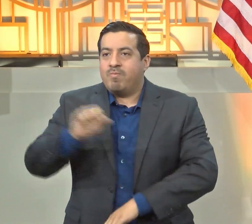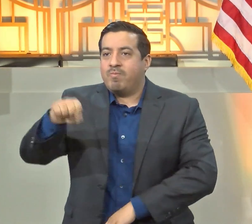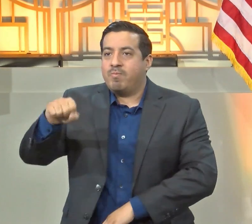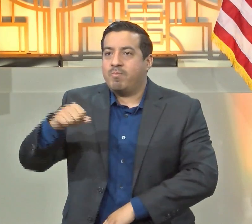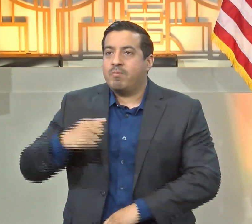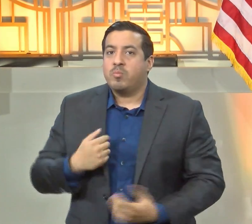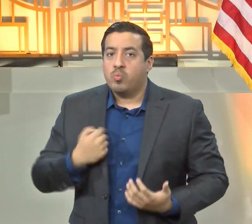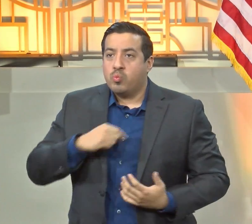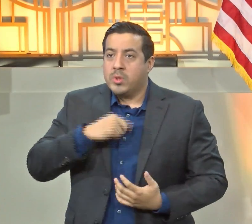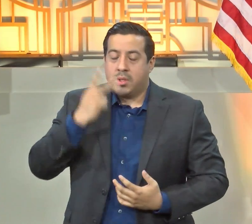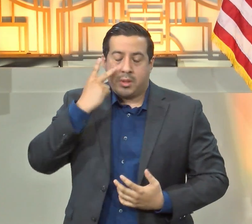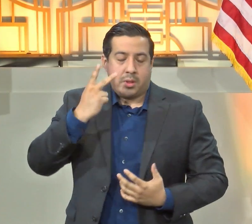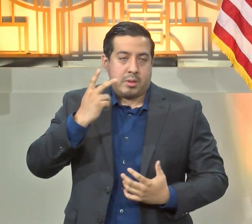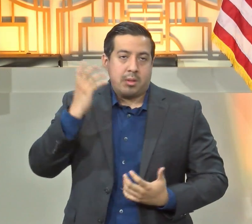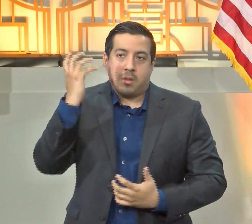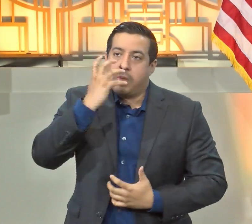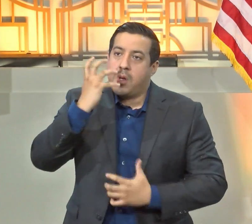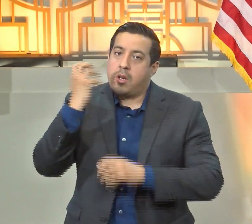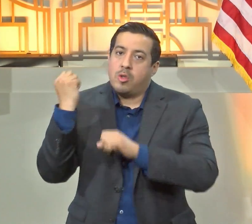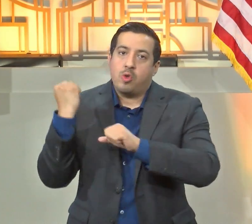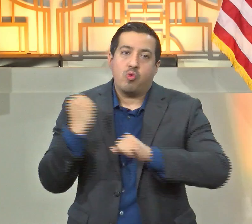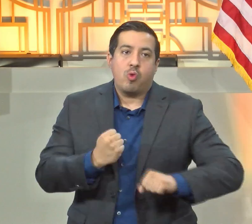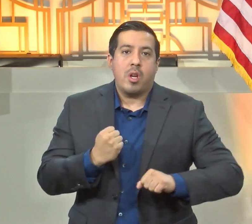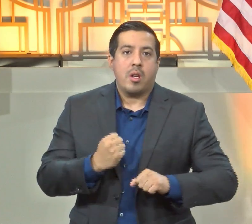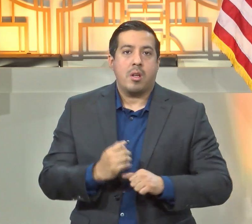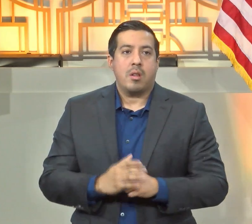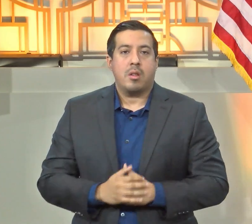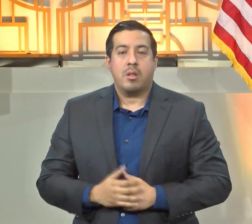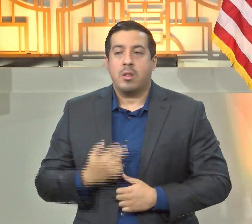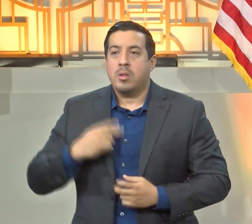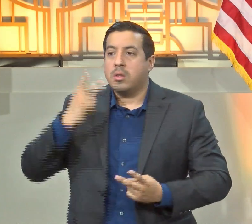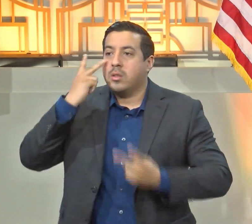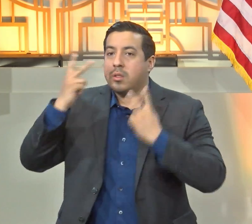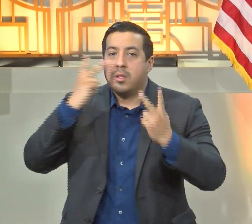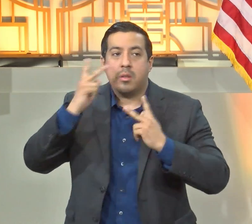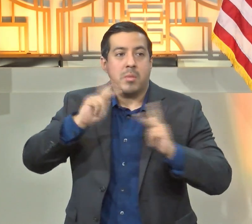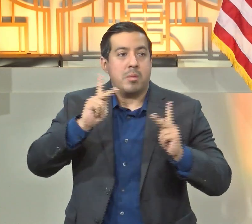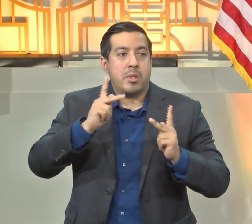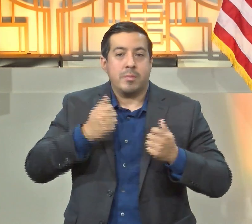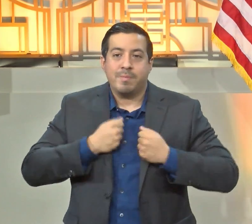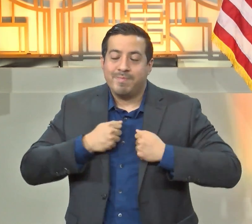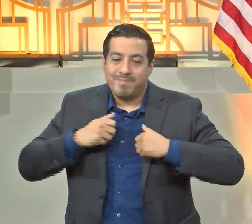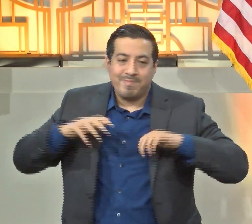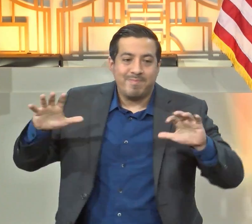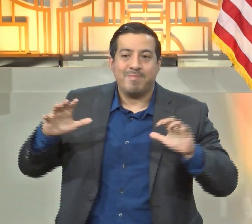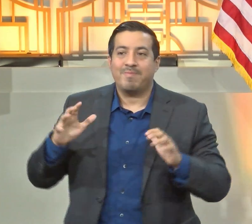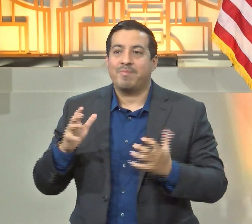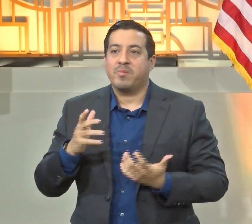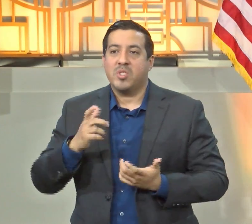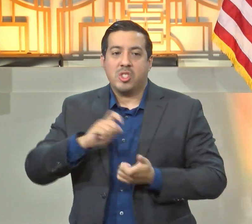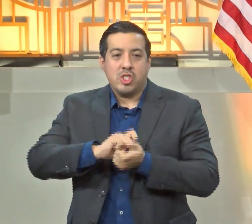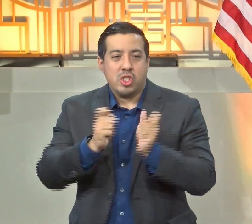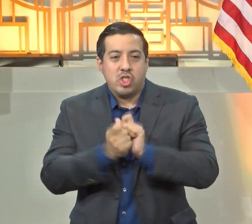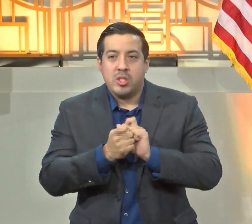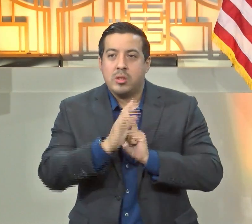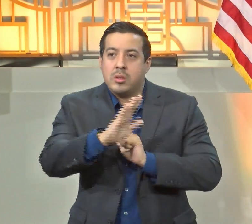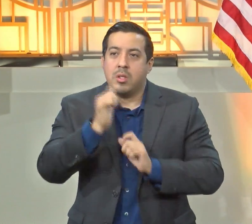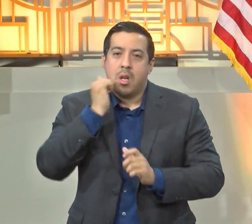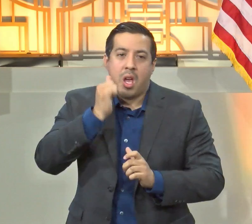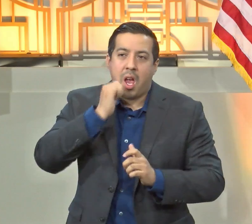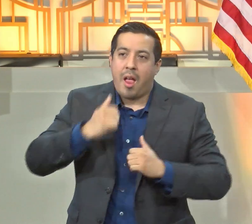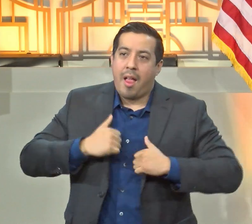seen incredible strength. We've seen people make sacrifices, change their